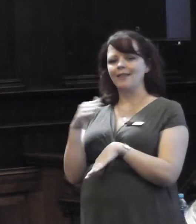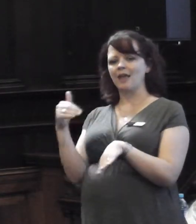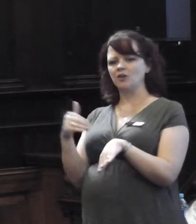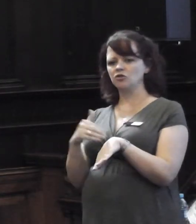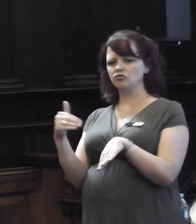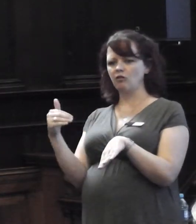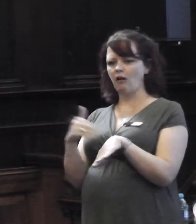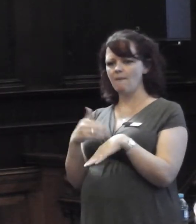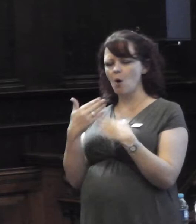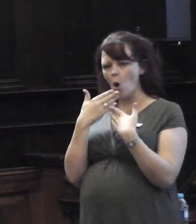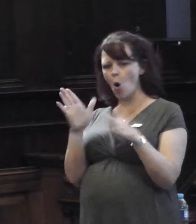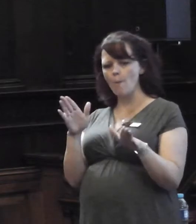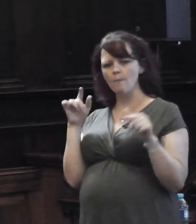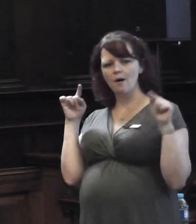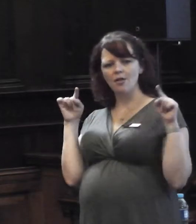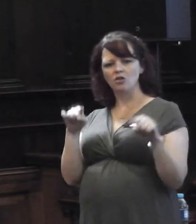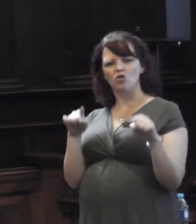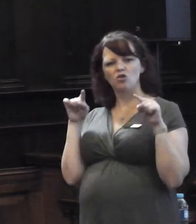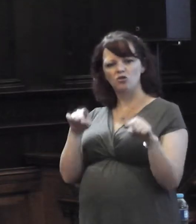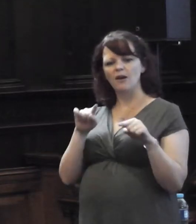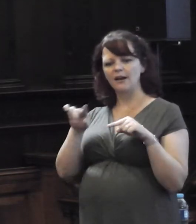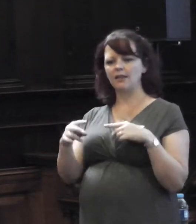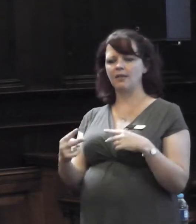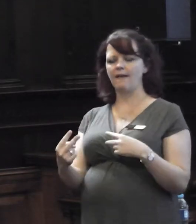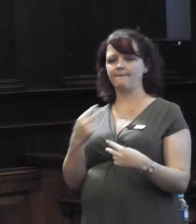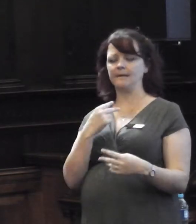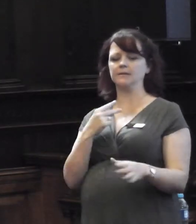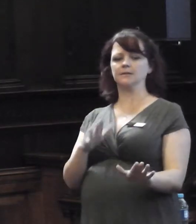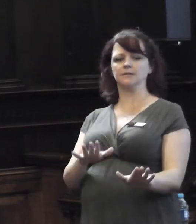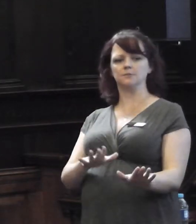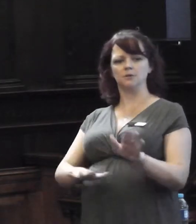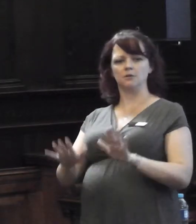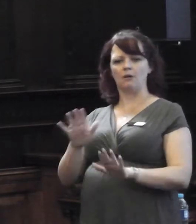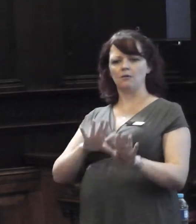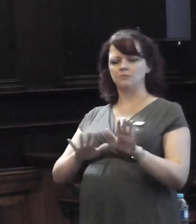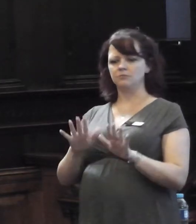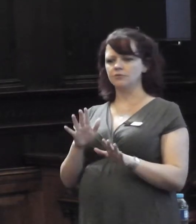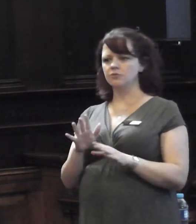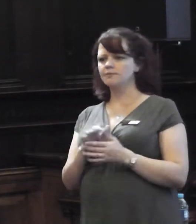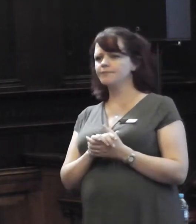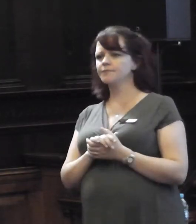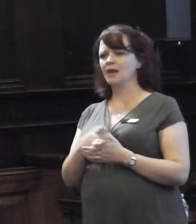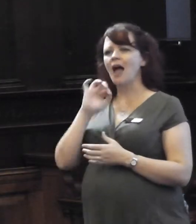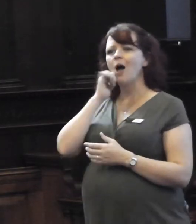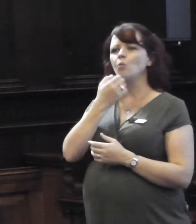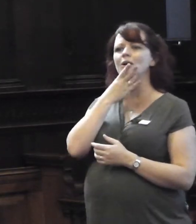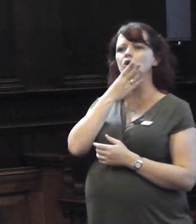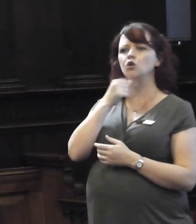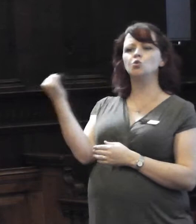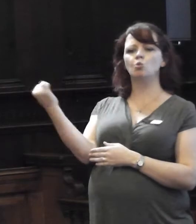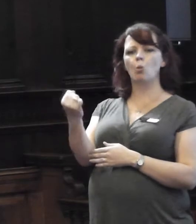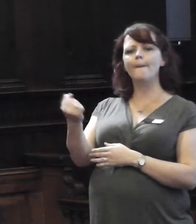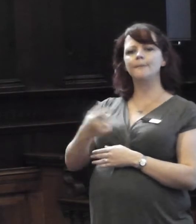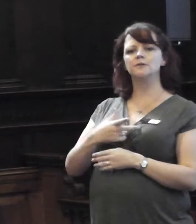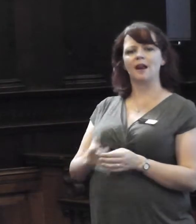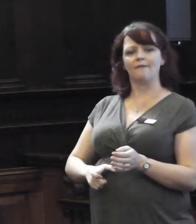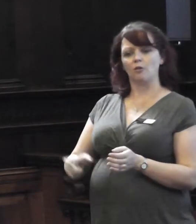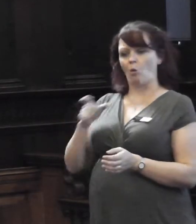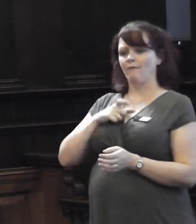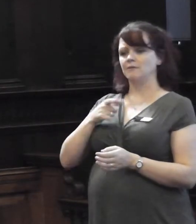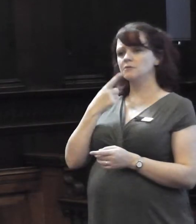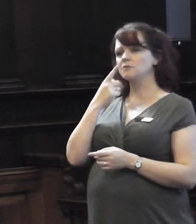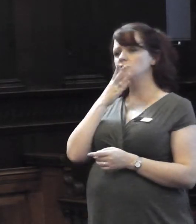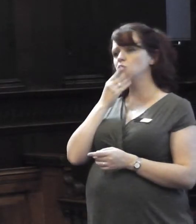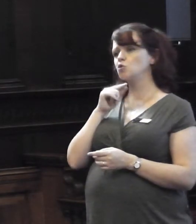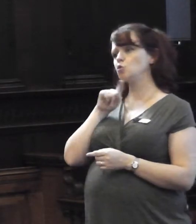open by threatening their victims with weapons, and if necessary, have the confidence to use